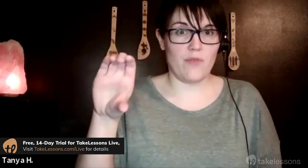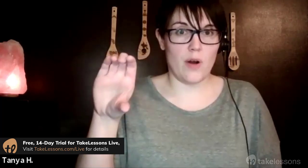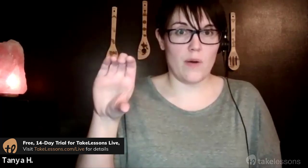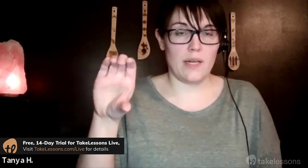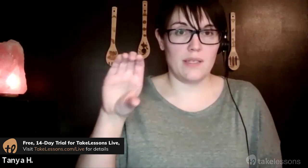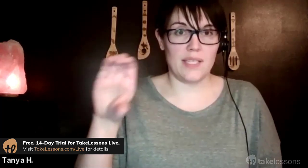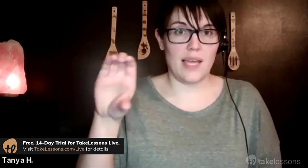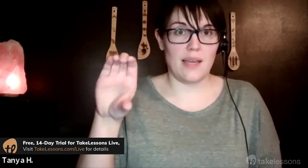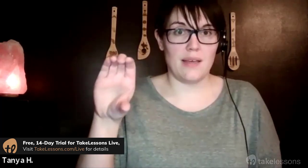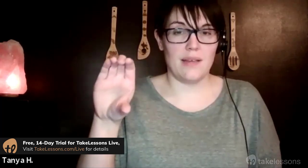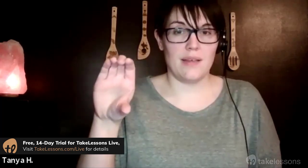forward. C.